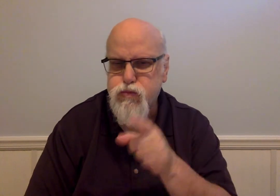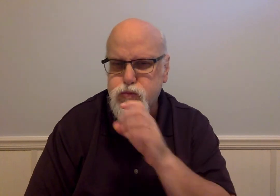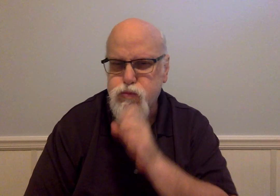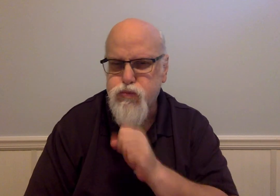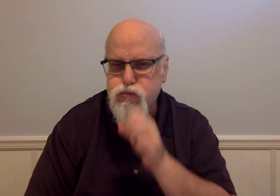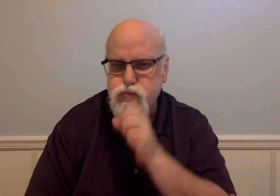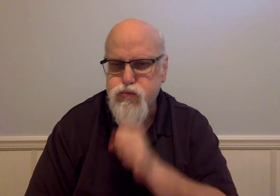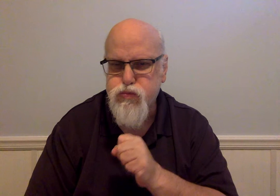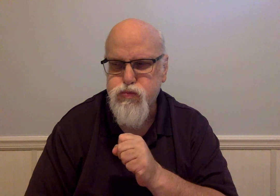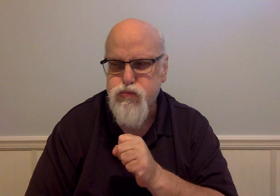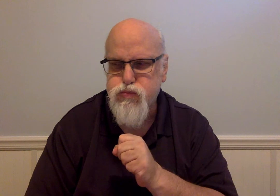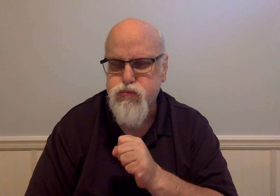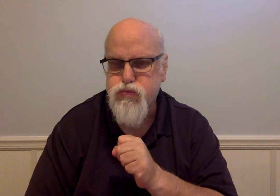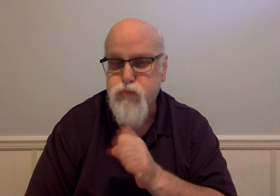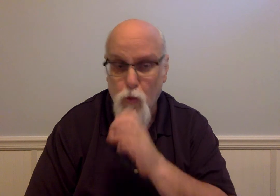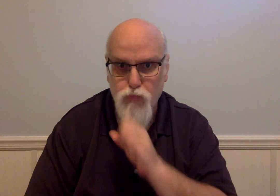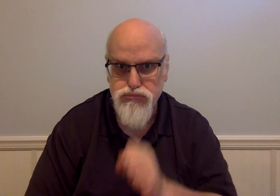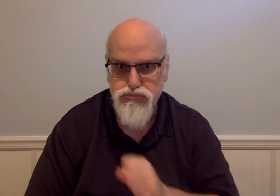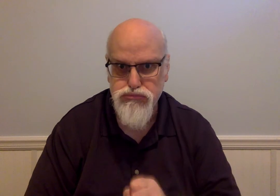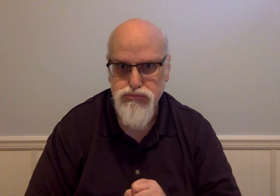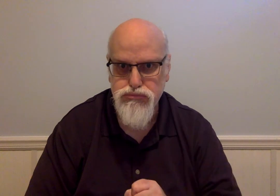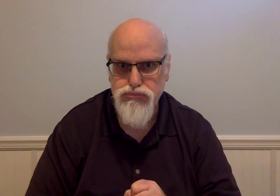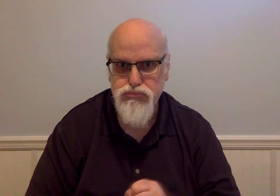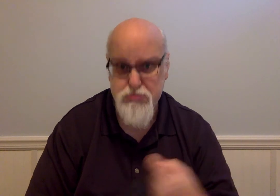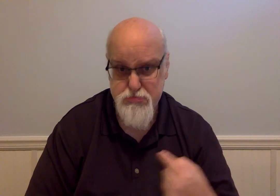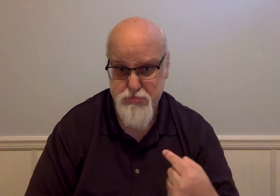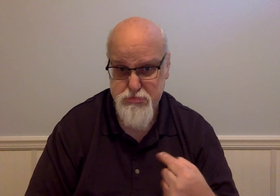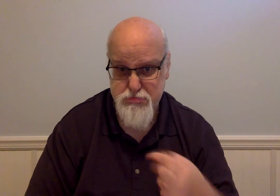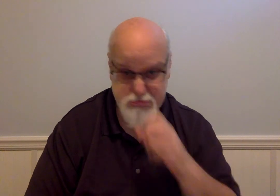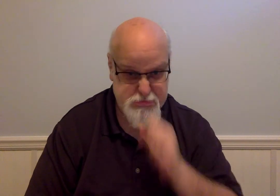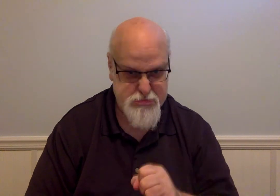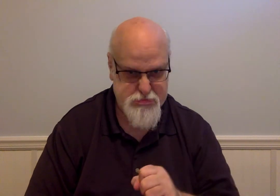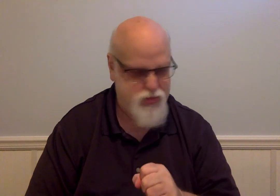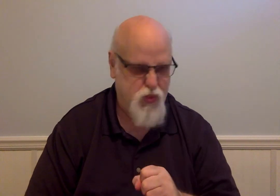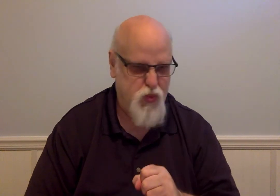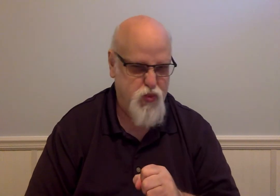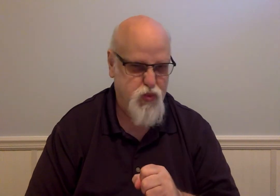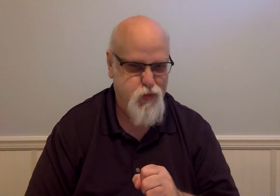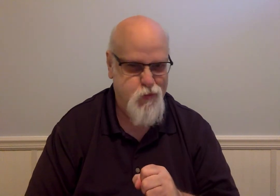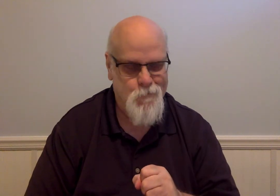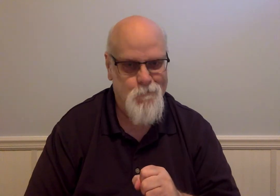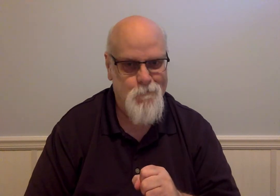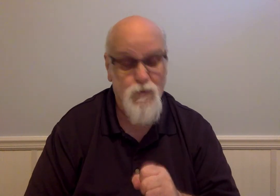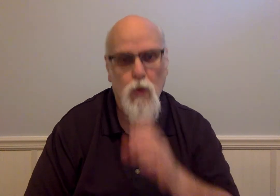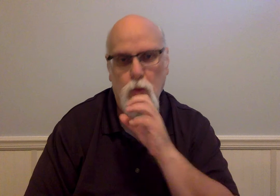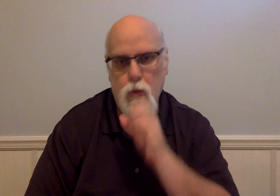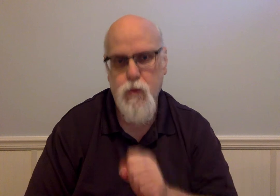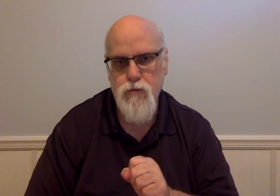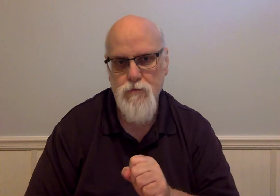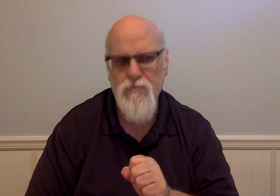So, how old are you? Your age. So, I'm old. I'm not old.